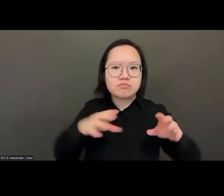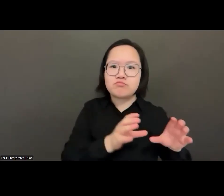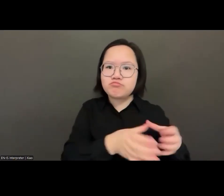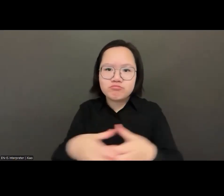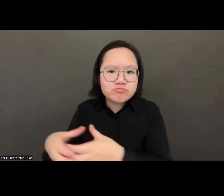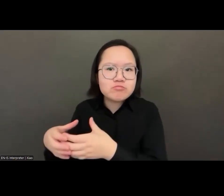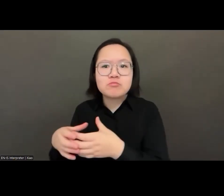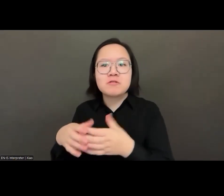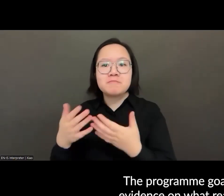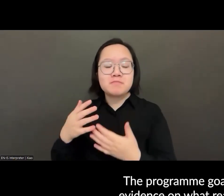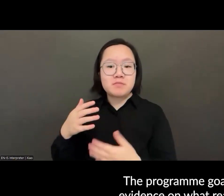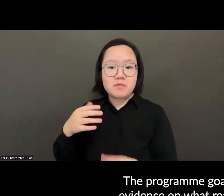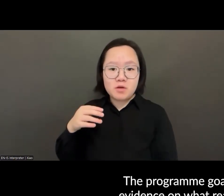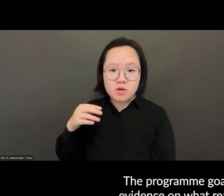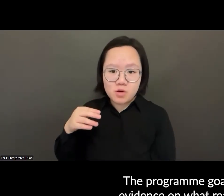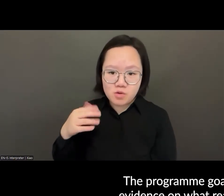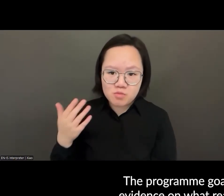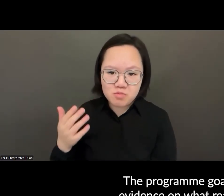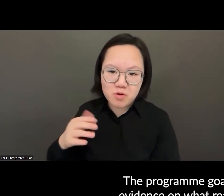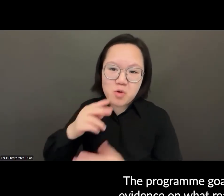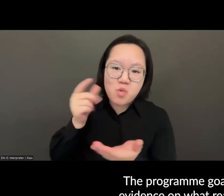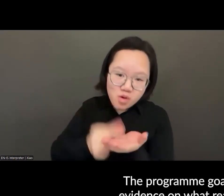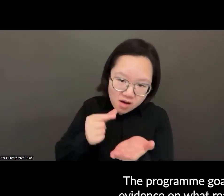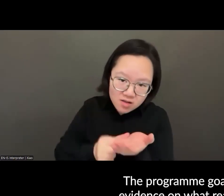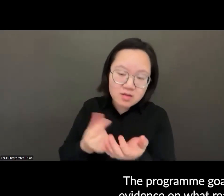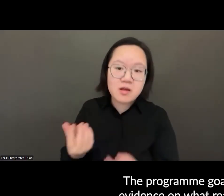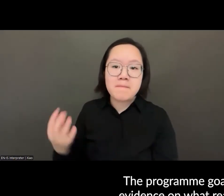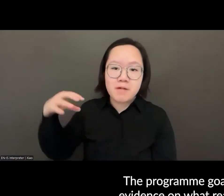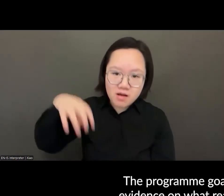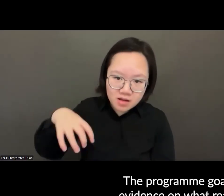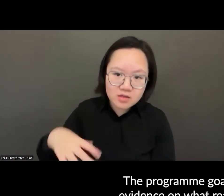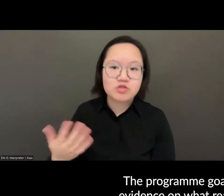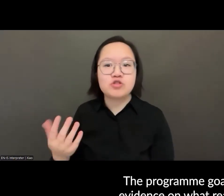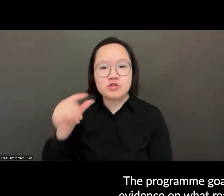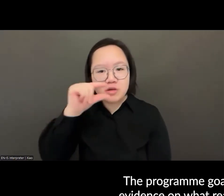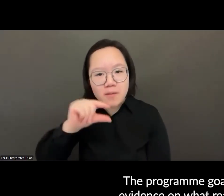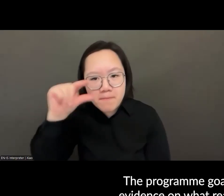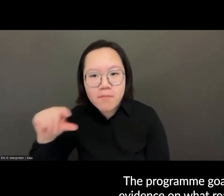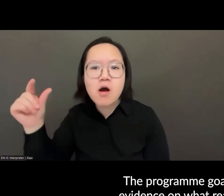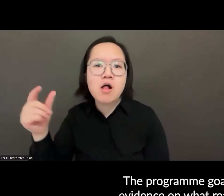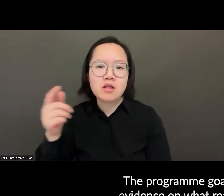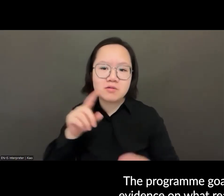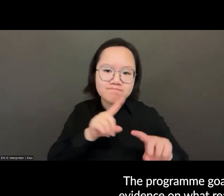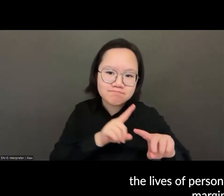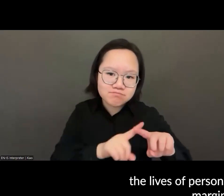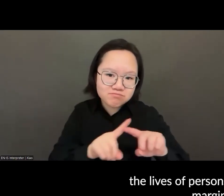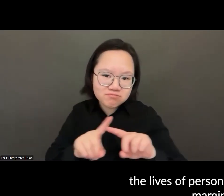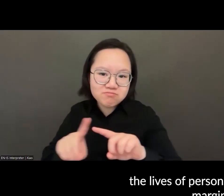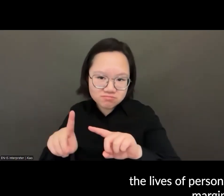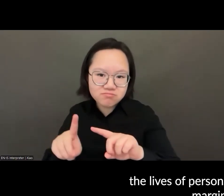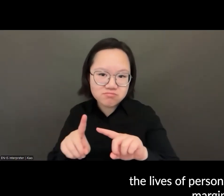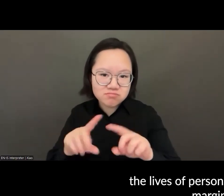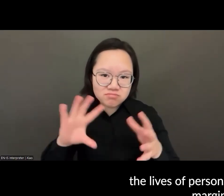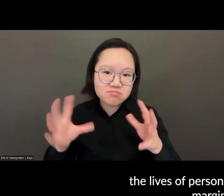Uganda. The program's goal was to build global evidence on what really works